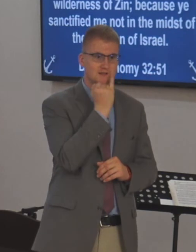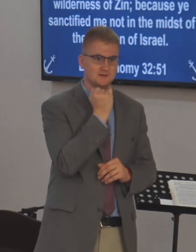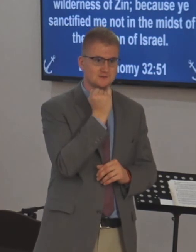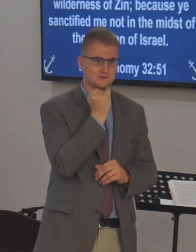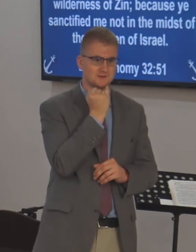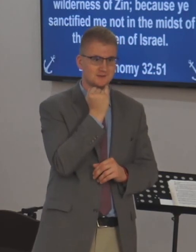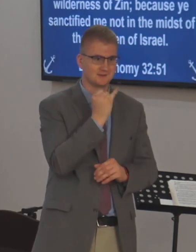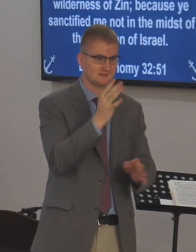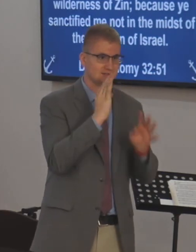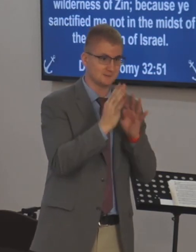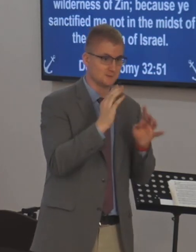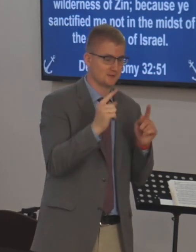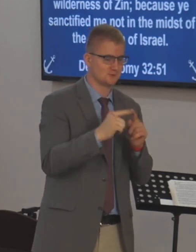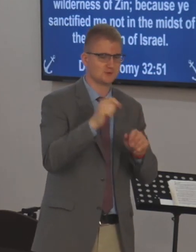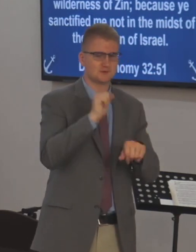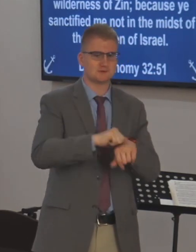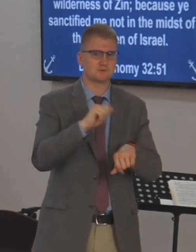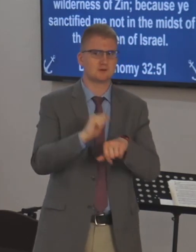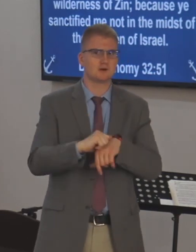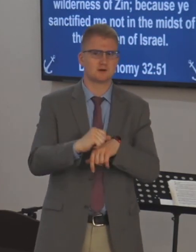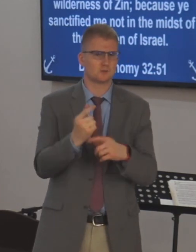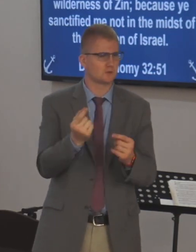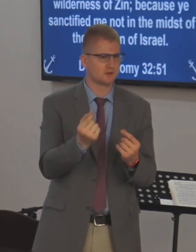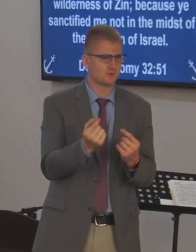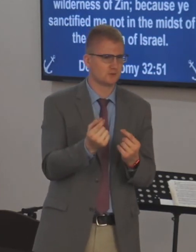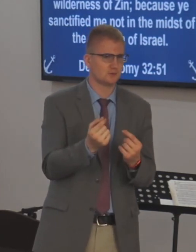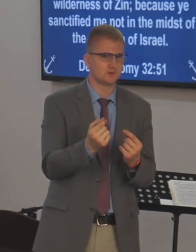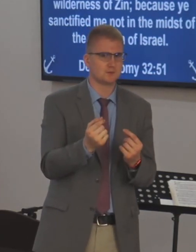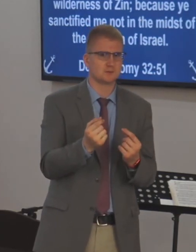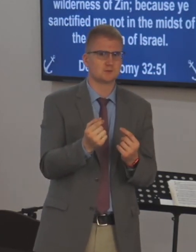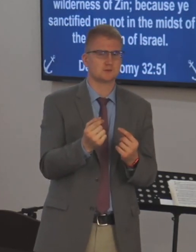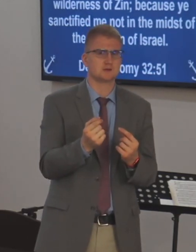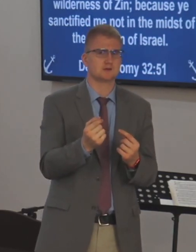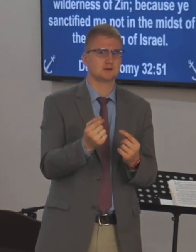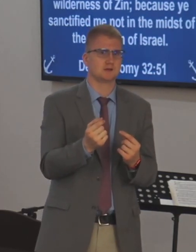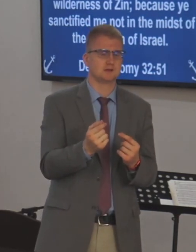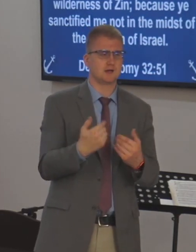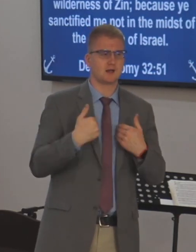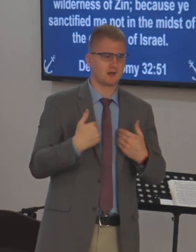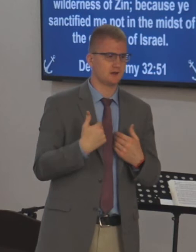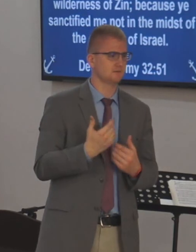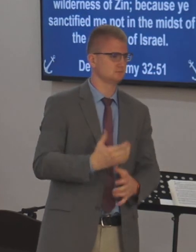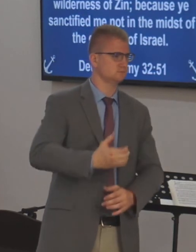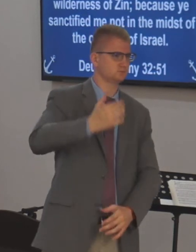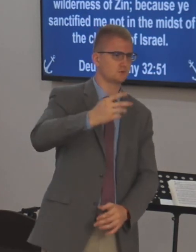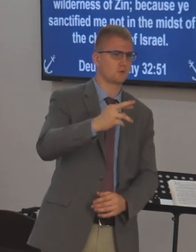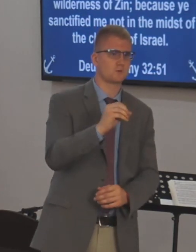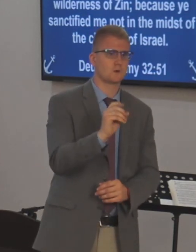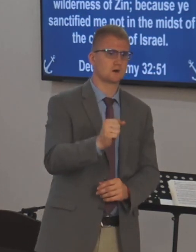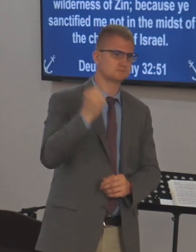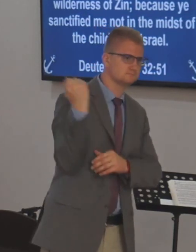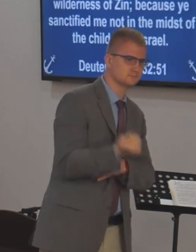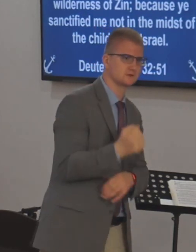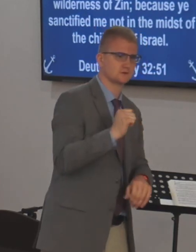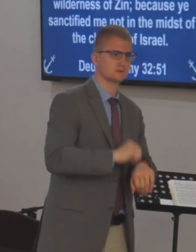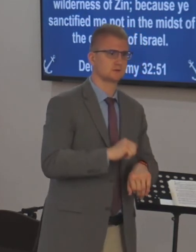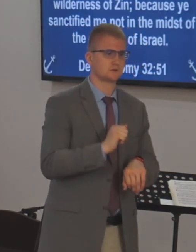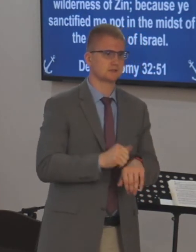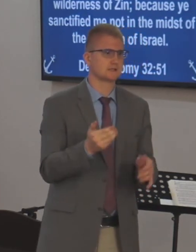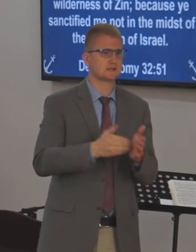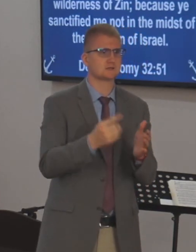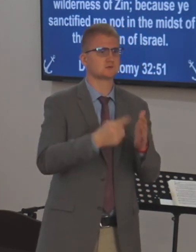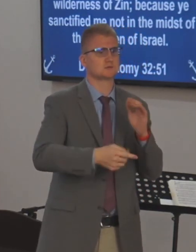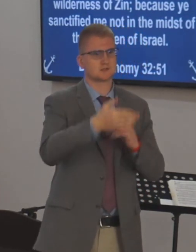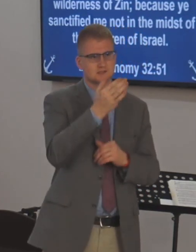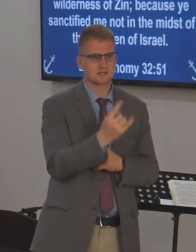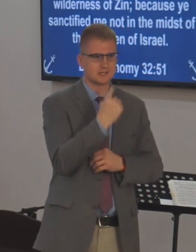to the rock, and what did he do? He took the rod, and he beat the rod, and that was against what God said. Because of that, he couldn't go